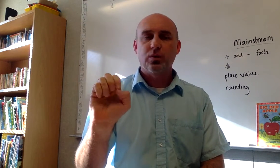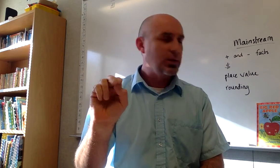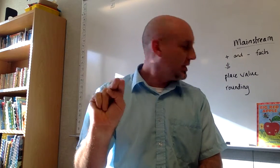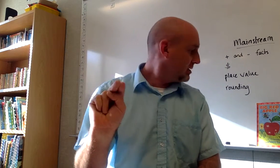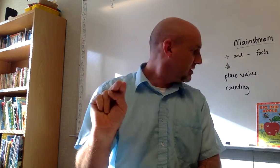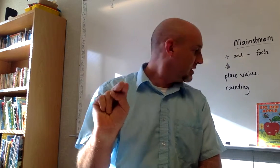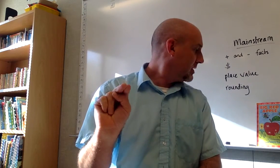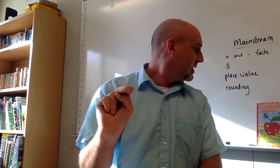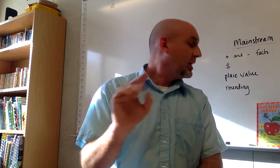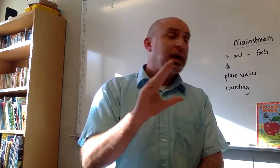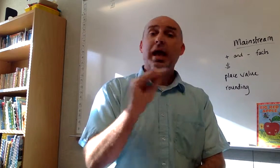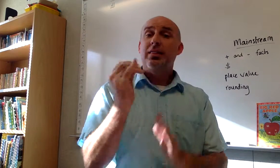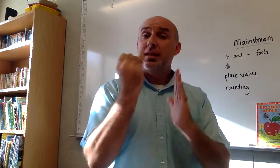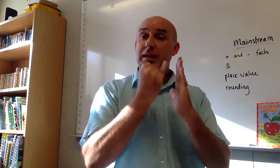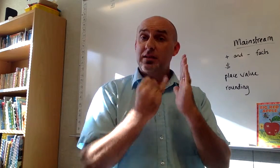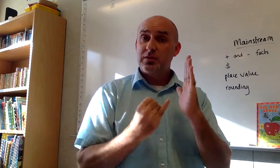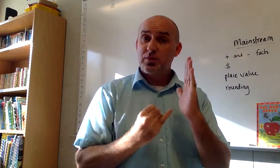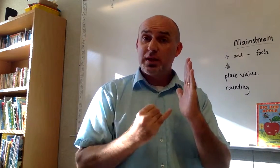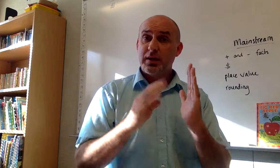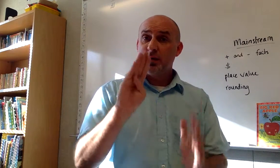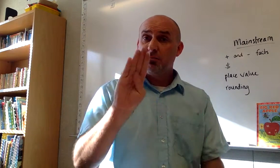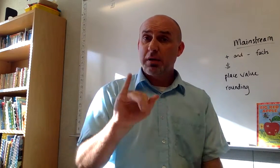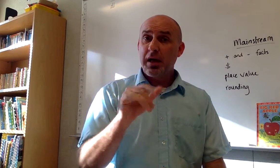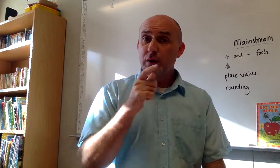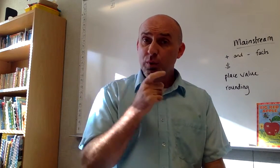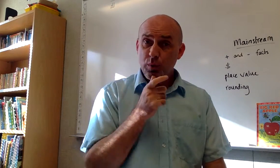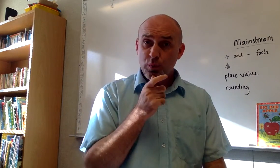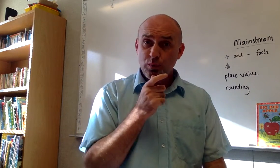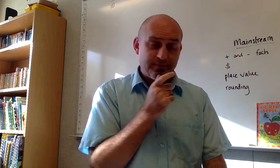Johnston, and illustrated by who?